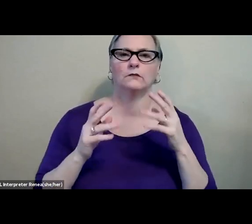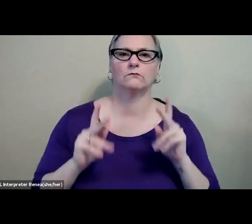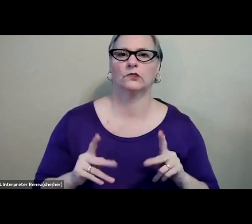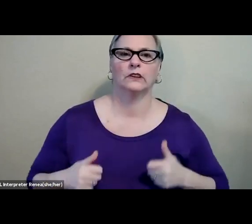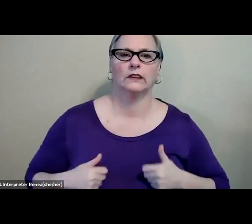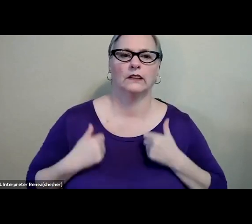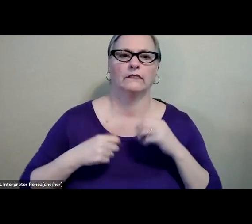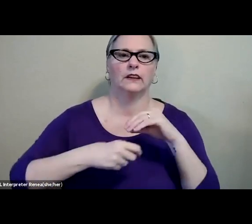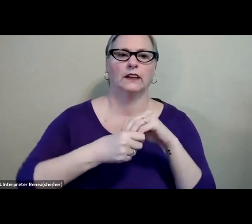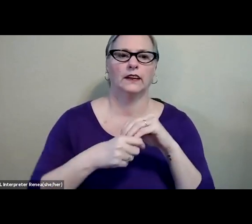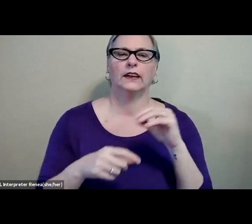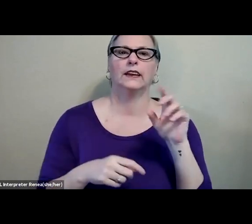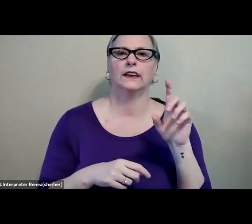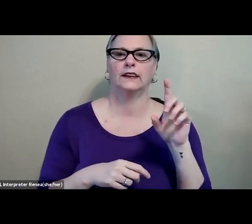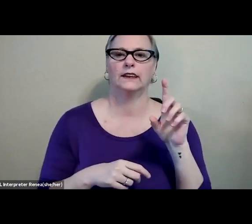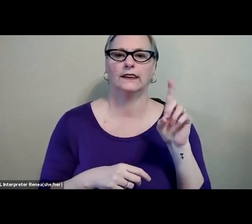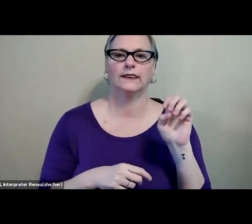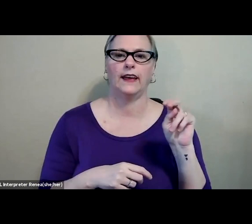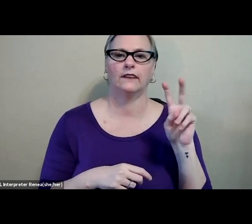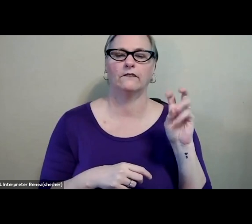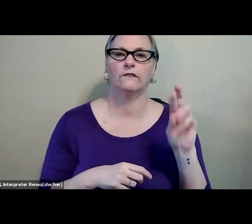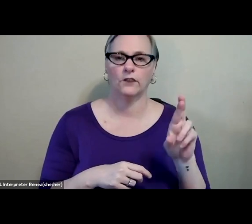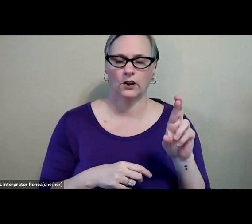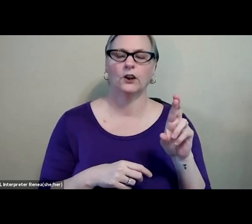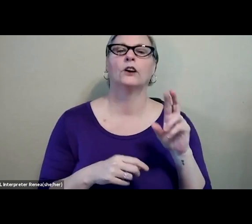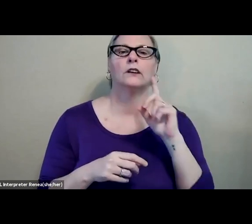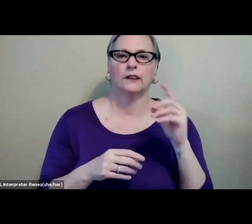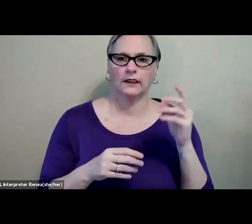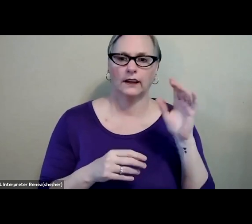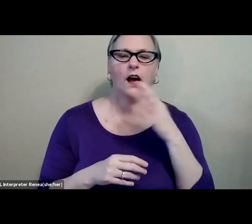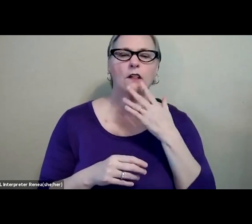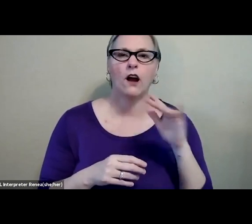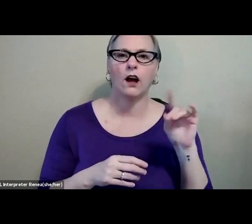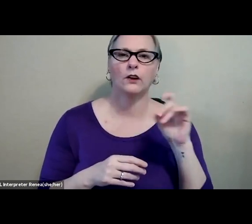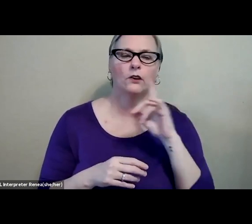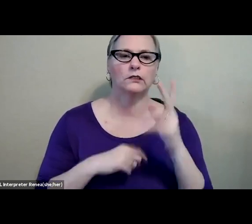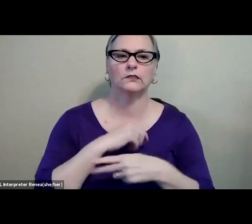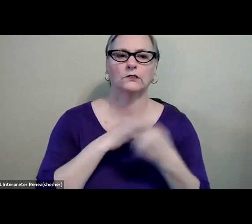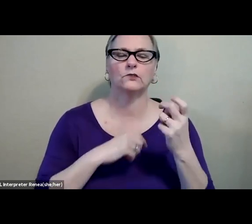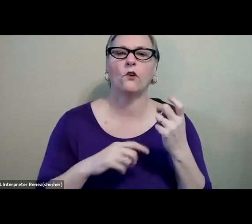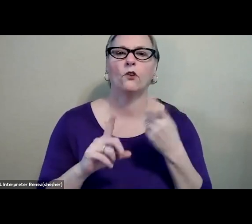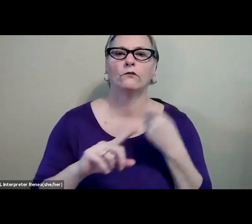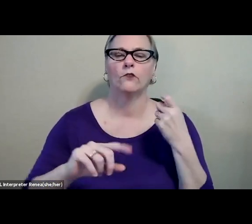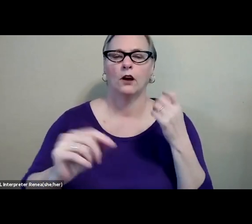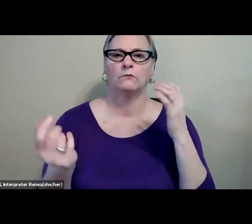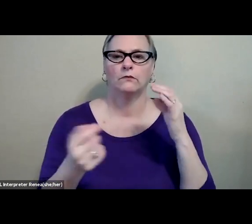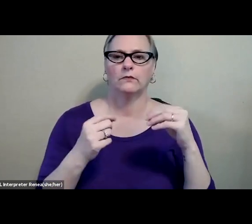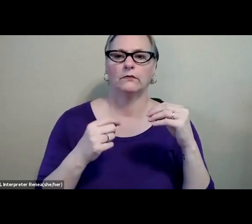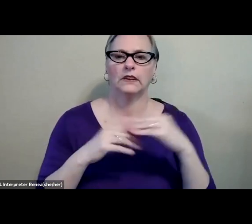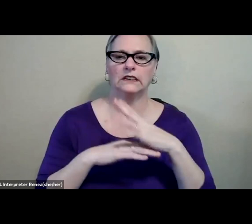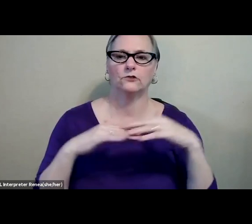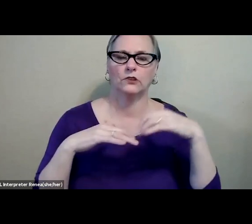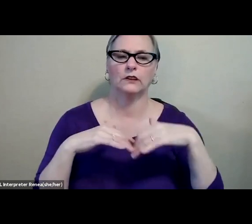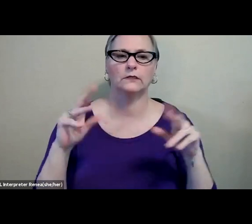is the land stolen from the arapaho shayan and ute and sioux people i'm a fat white femme with short like orange